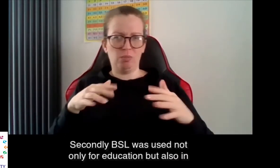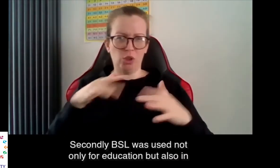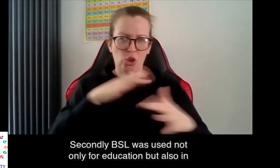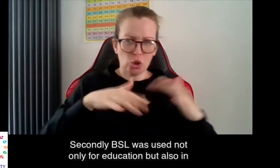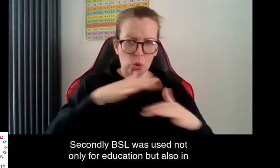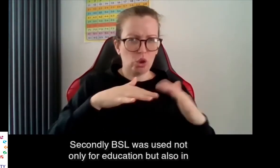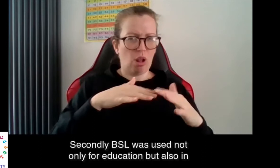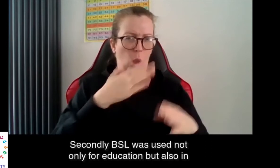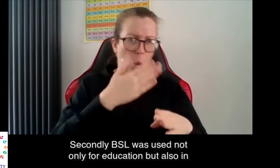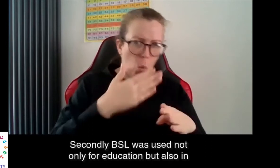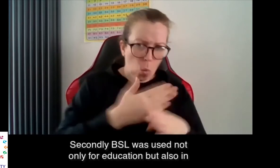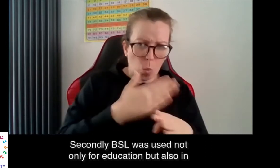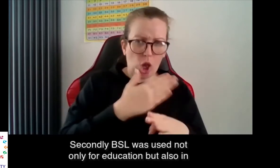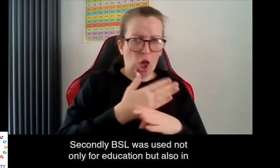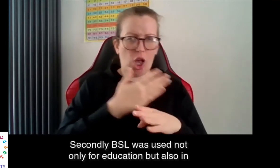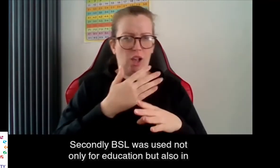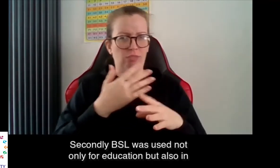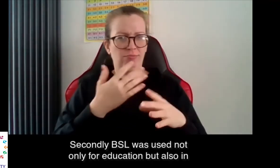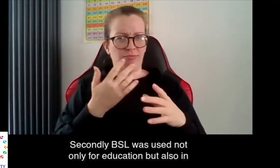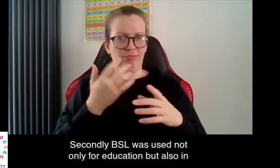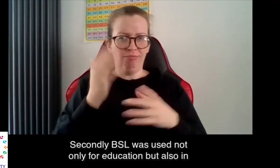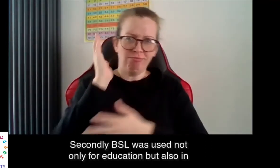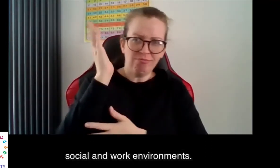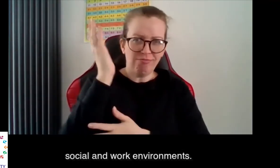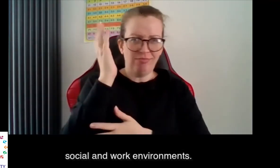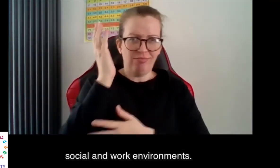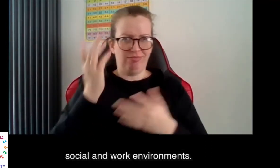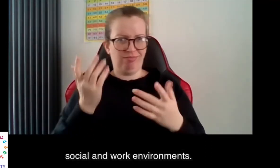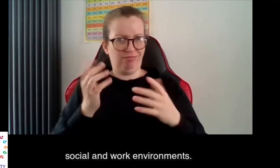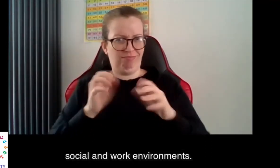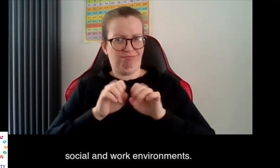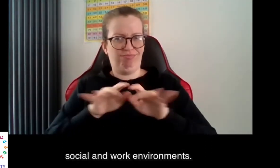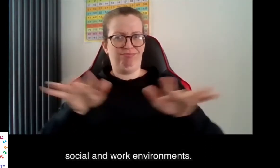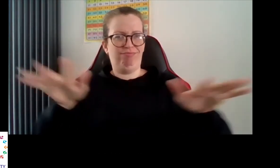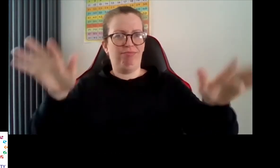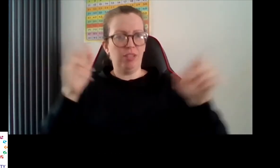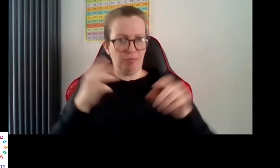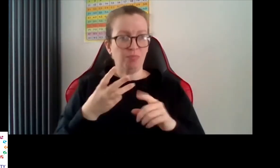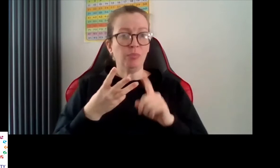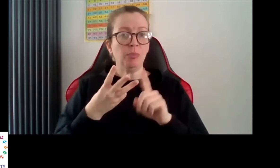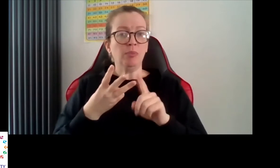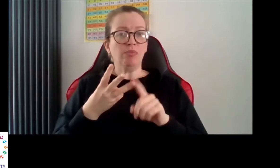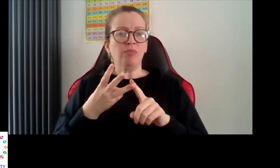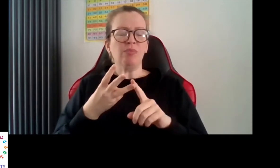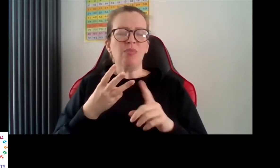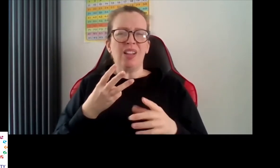BSL was used not only for education, but also in social and work environments. Thirdly,